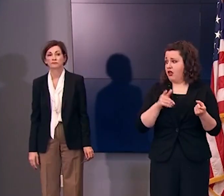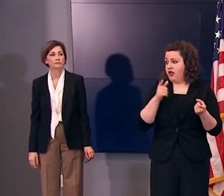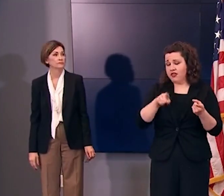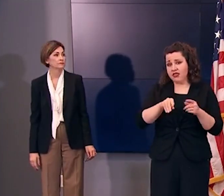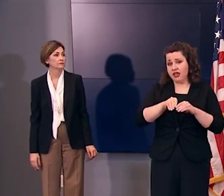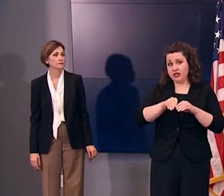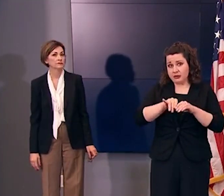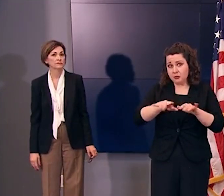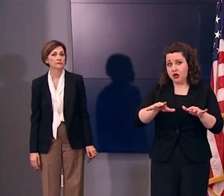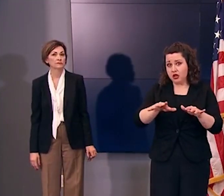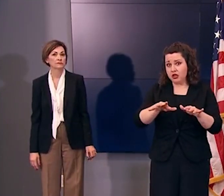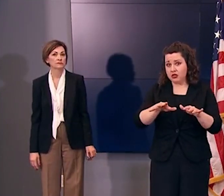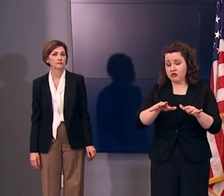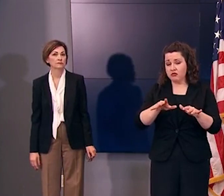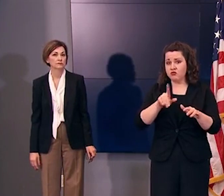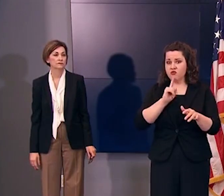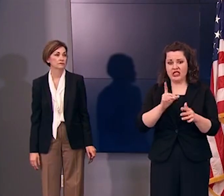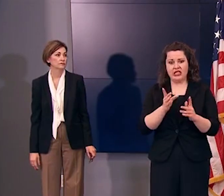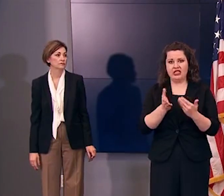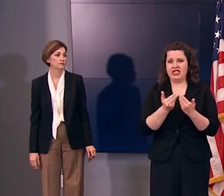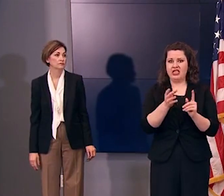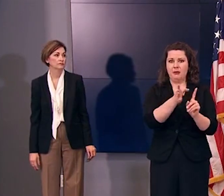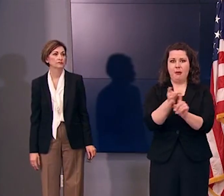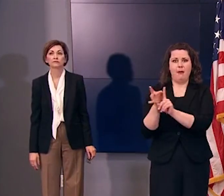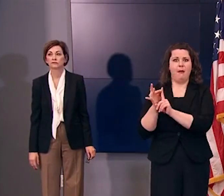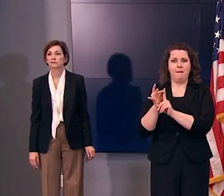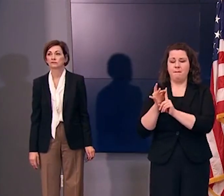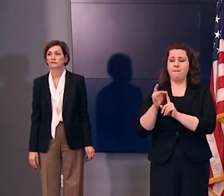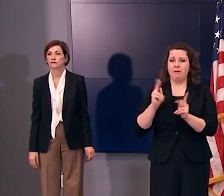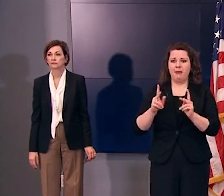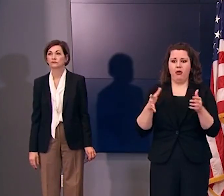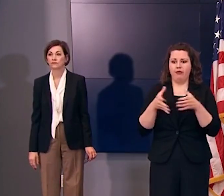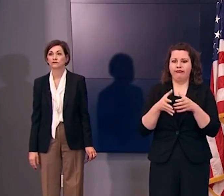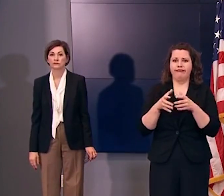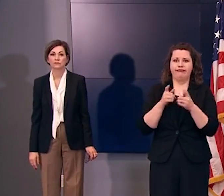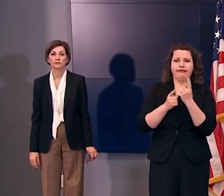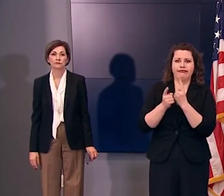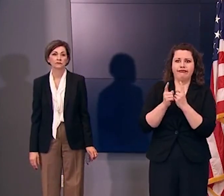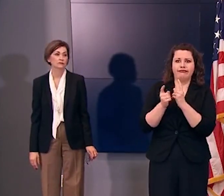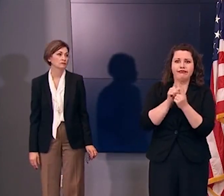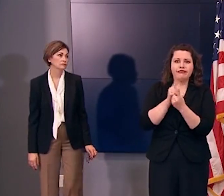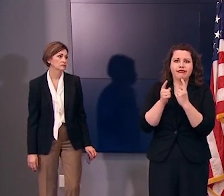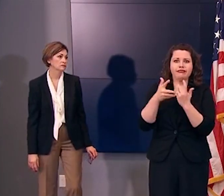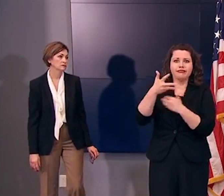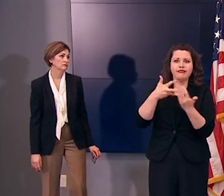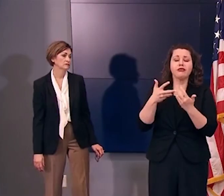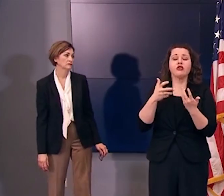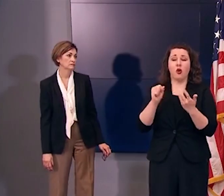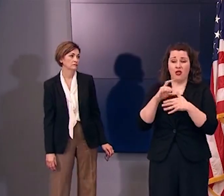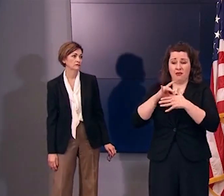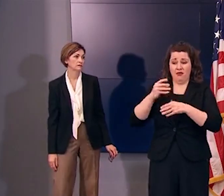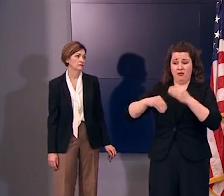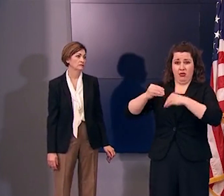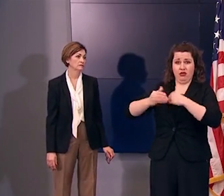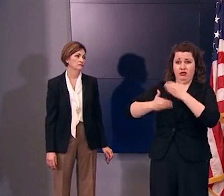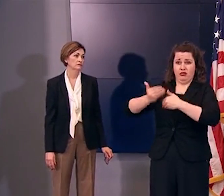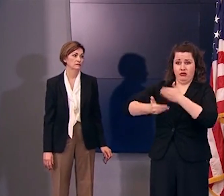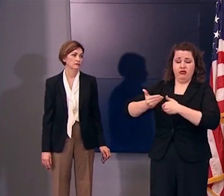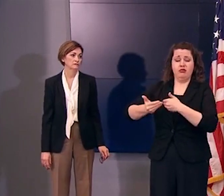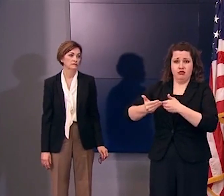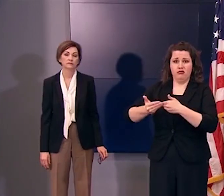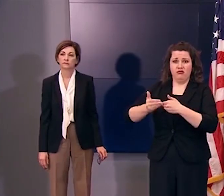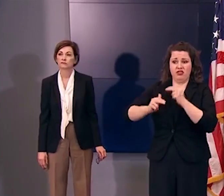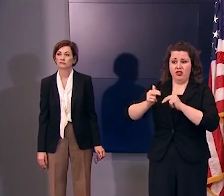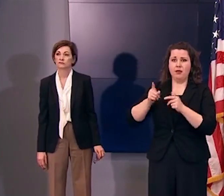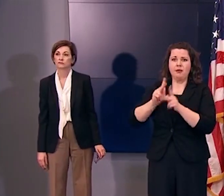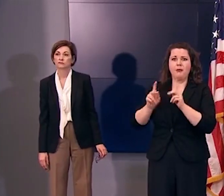spreads efficiently and easily in places where people are close together. So a meat processing facility, people are working